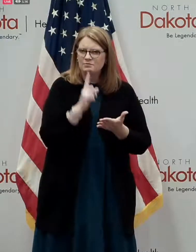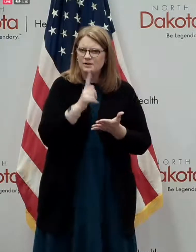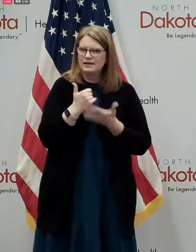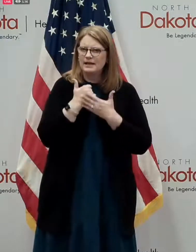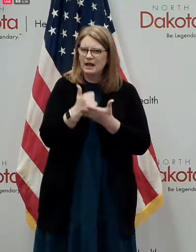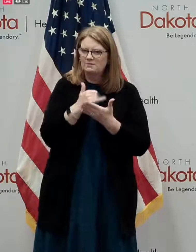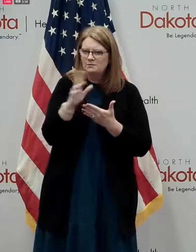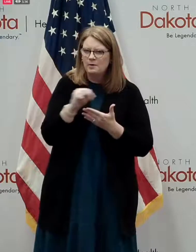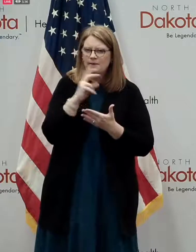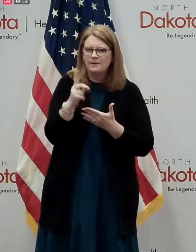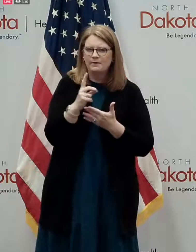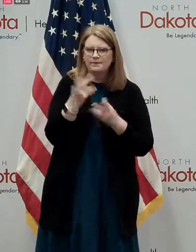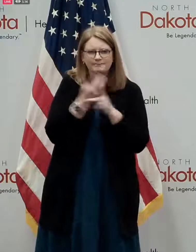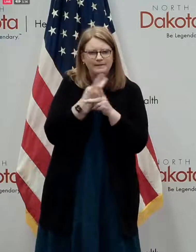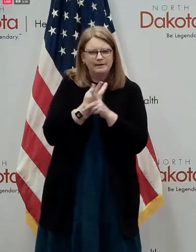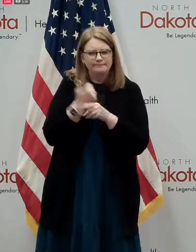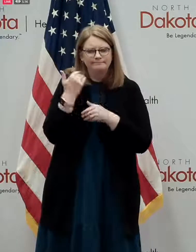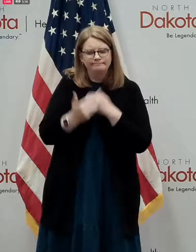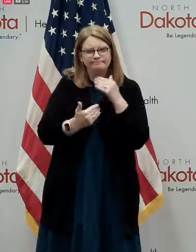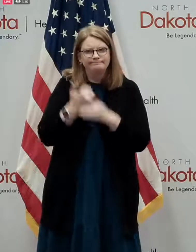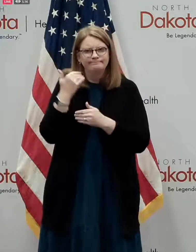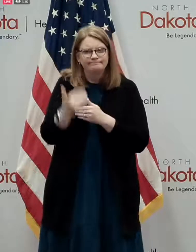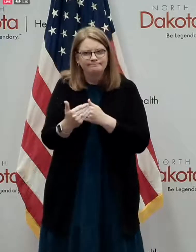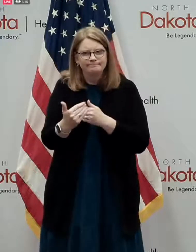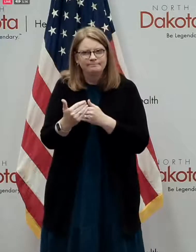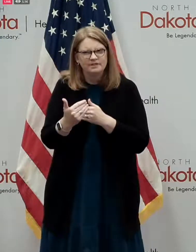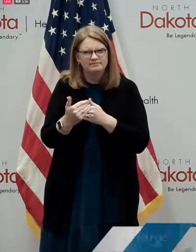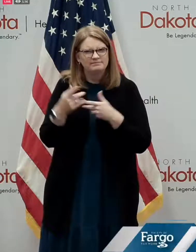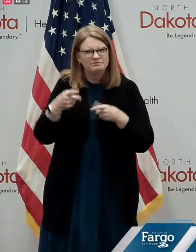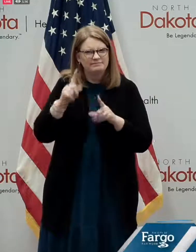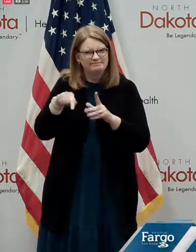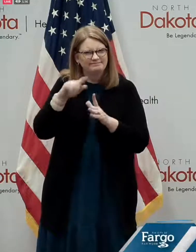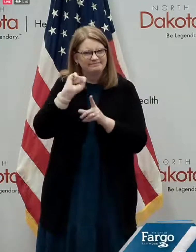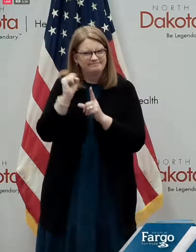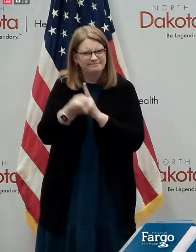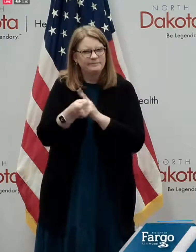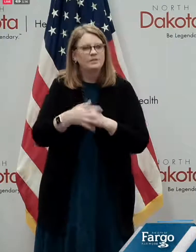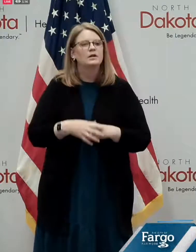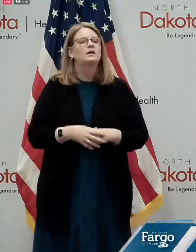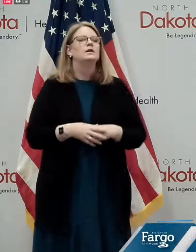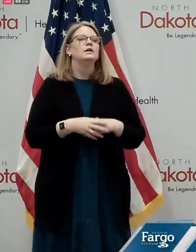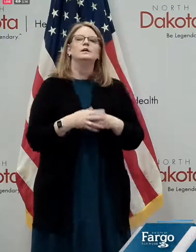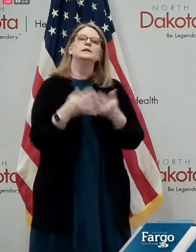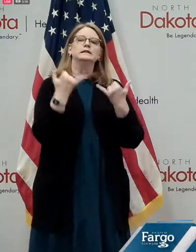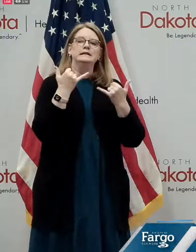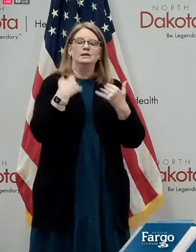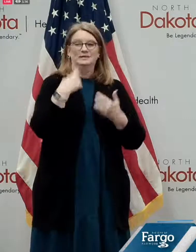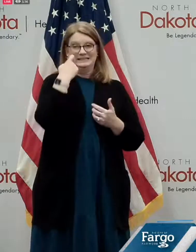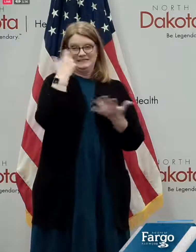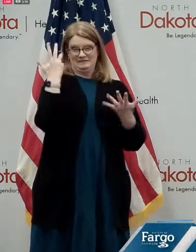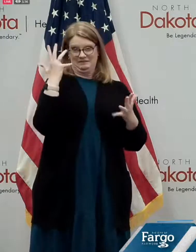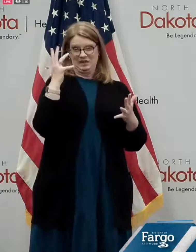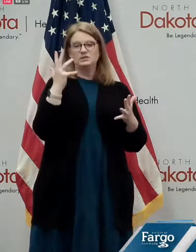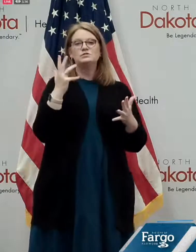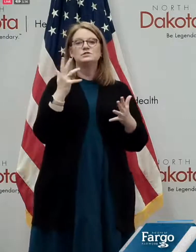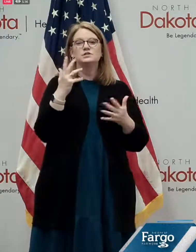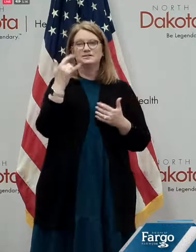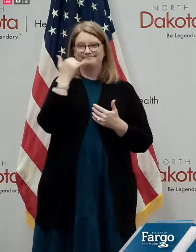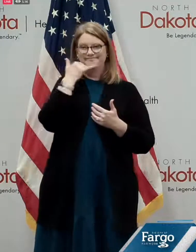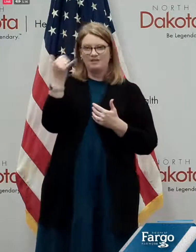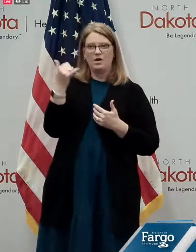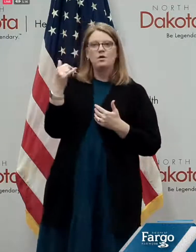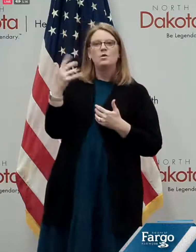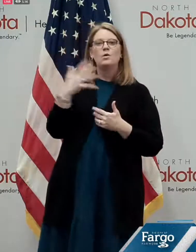way through these unprecedented times. Today, we just got off the call with the Vice President and the White